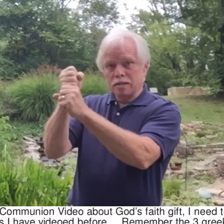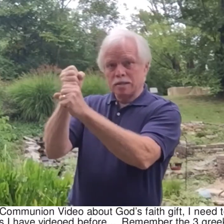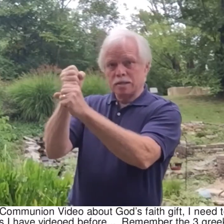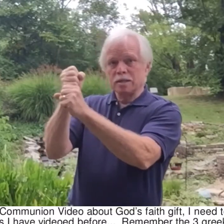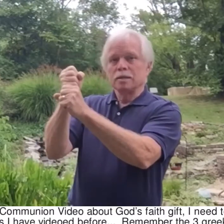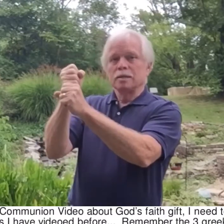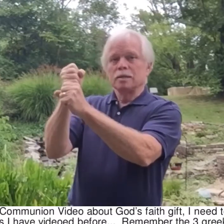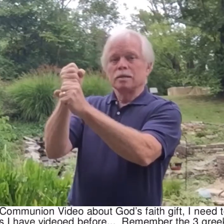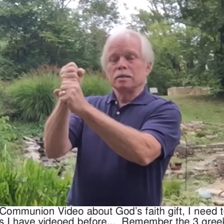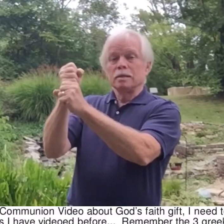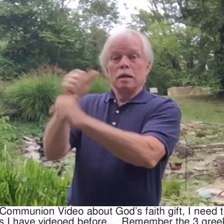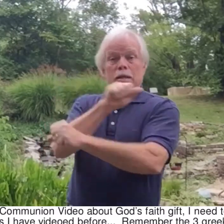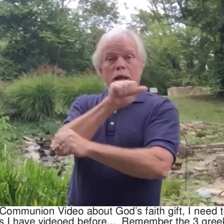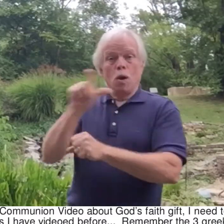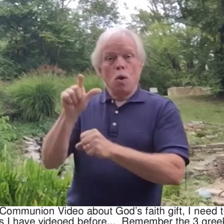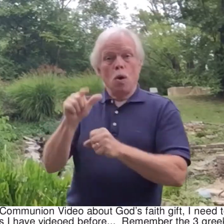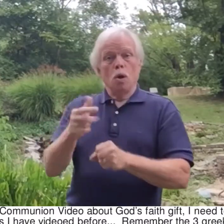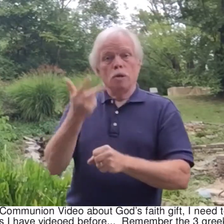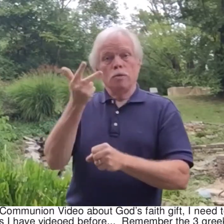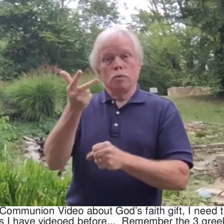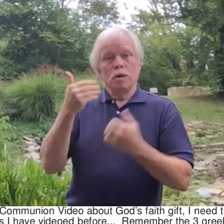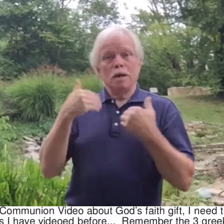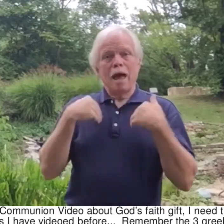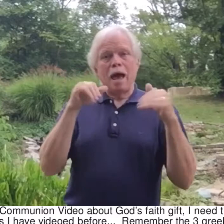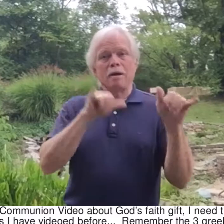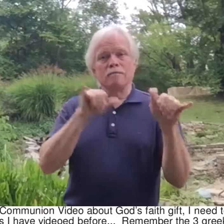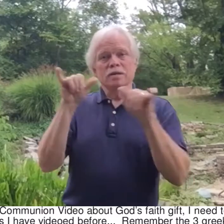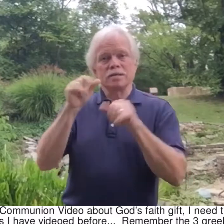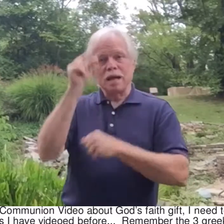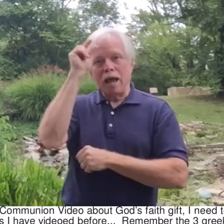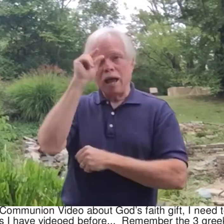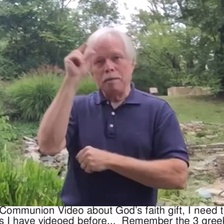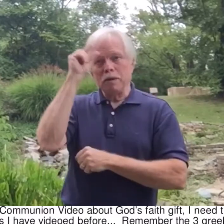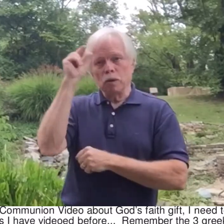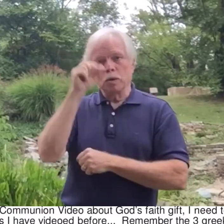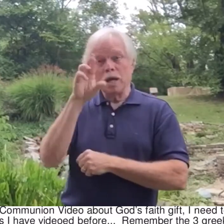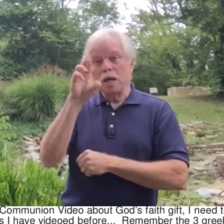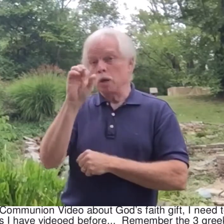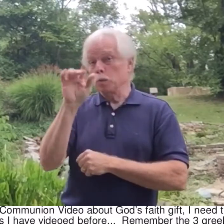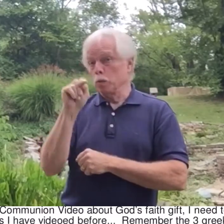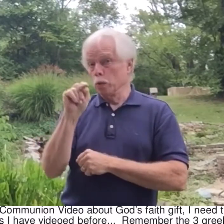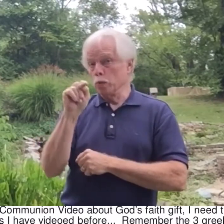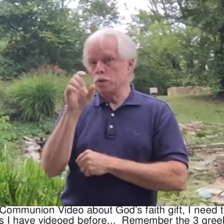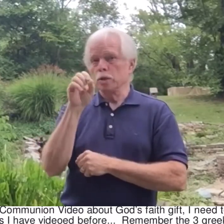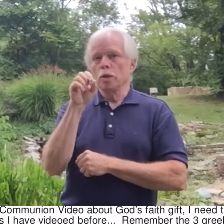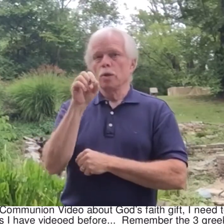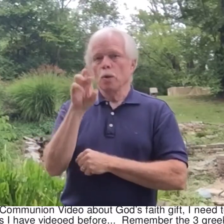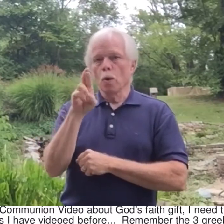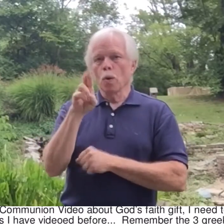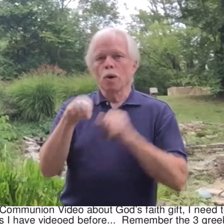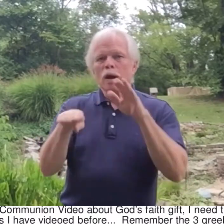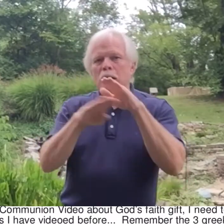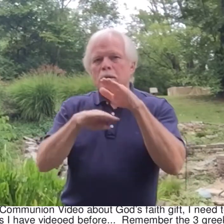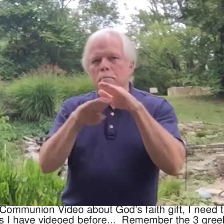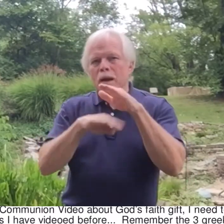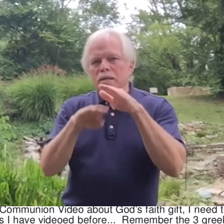trust. They all three have the same Greek root or